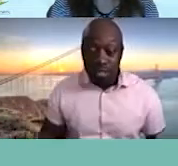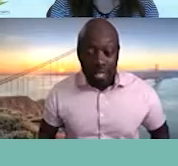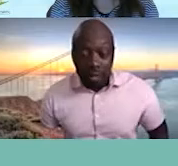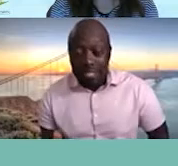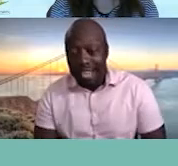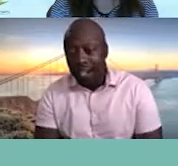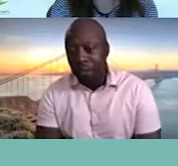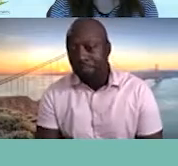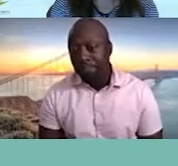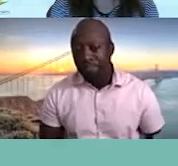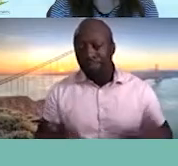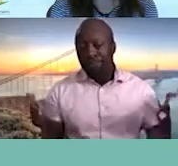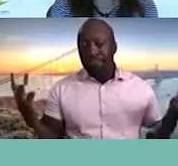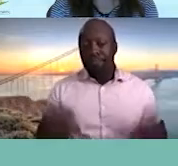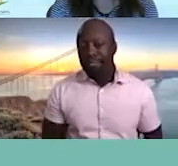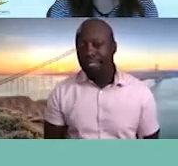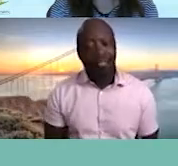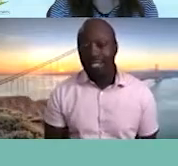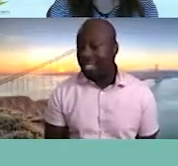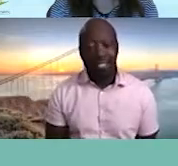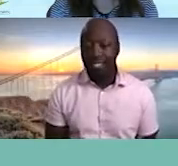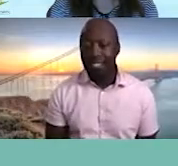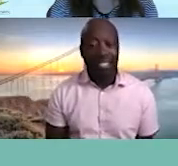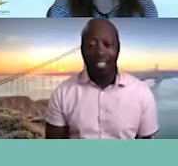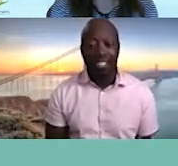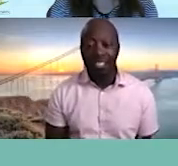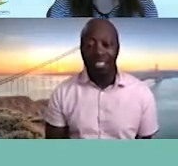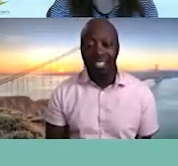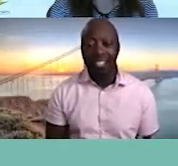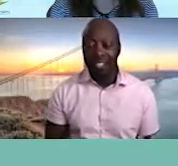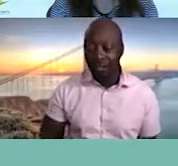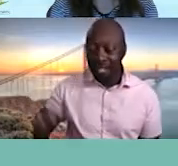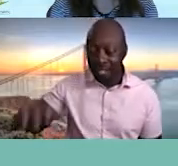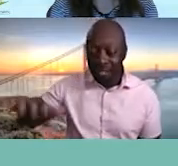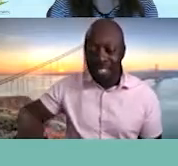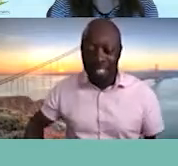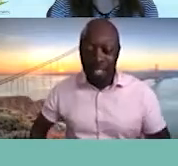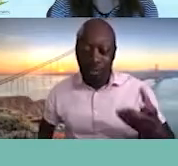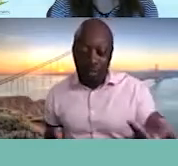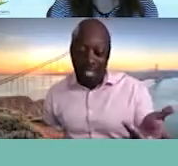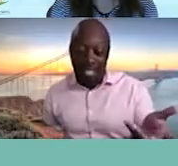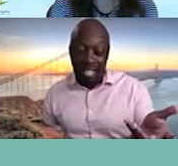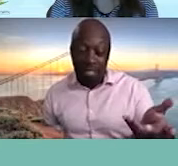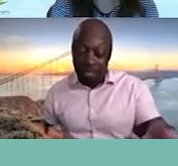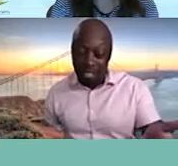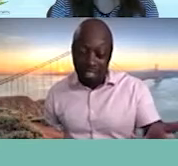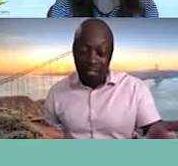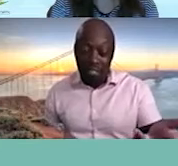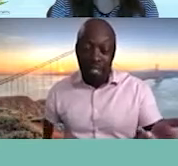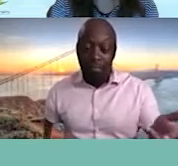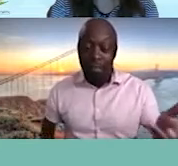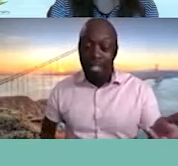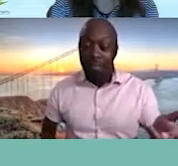then you say, oh, is dad home? That's not a good connection. So if they do this and you're feeding them some